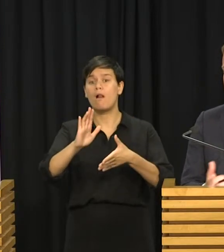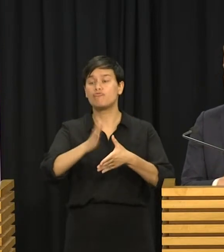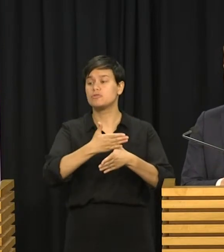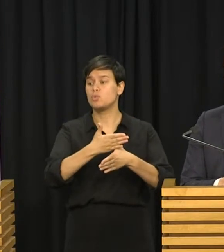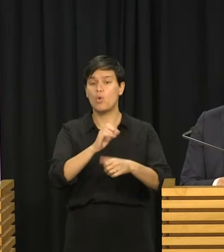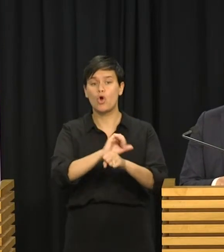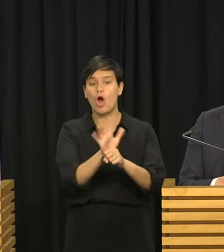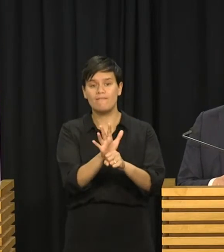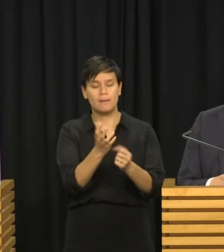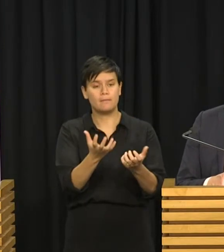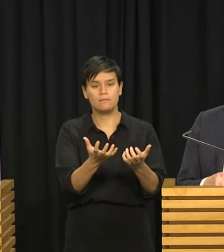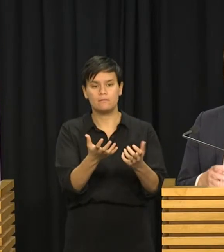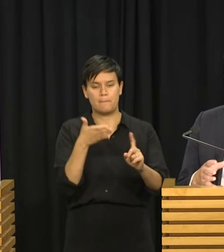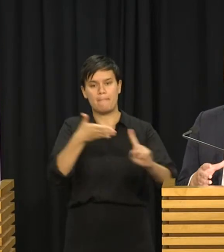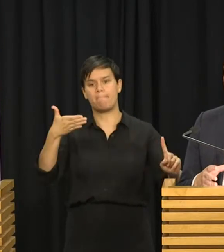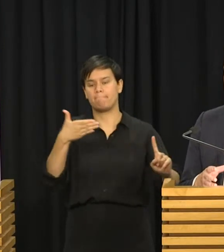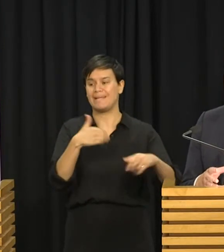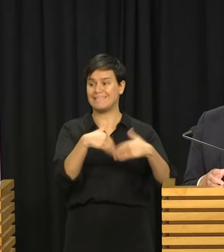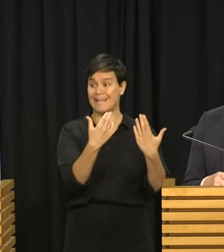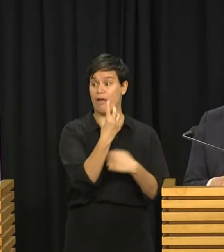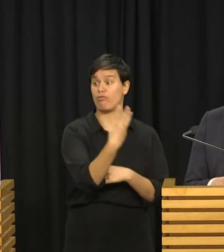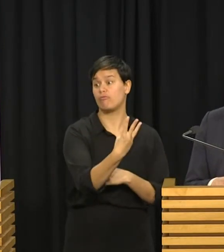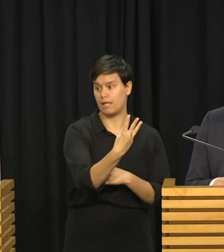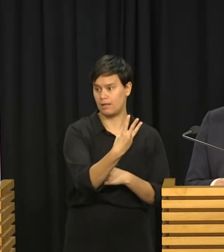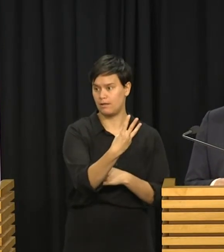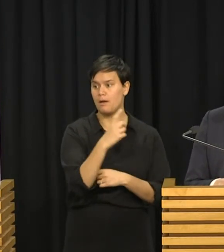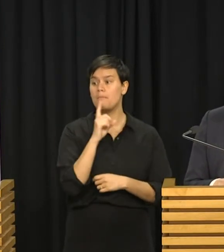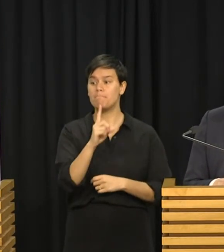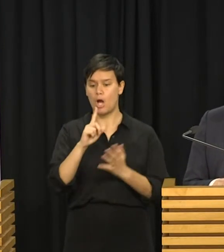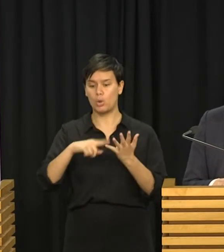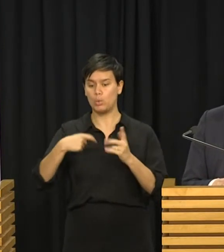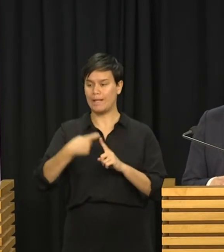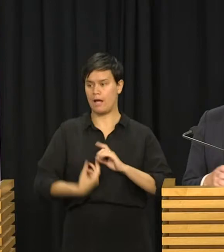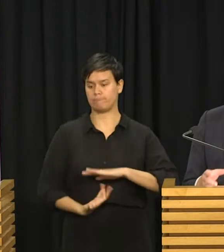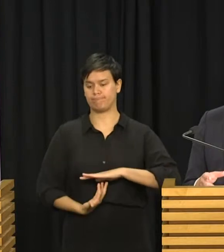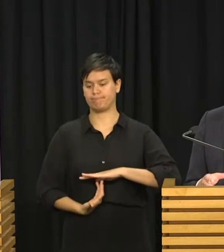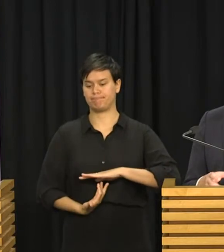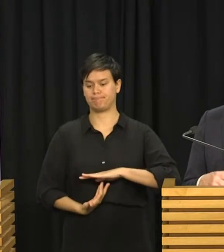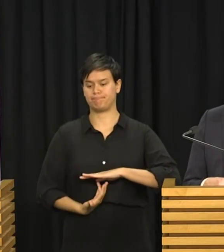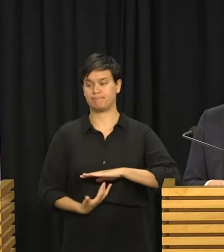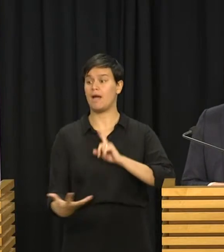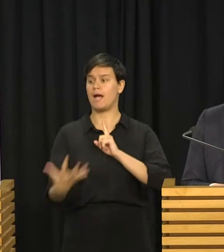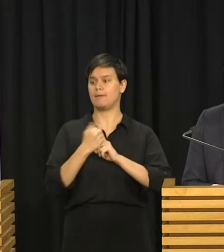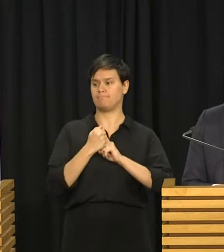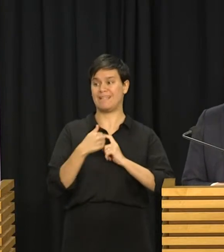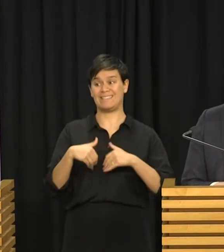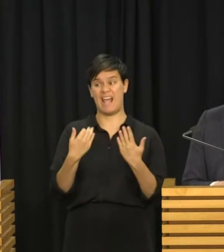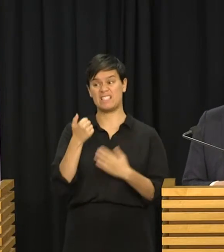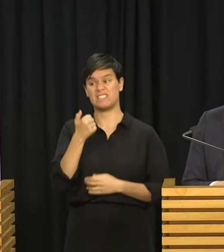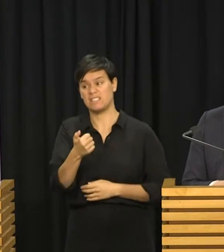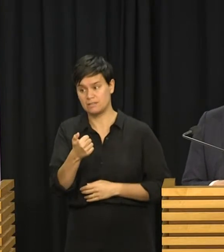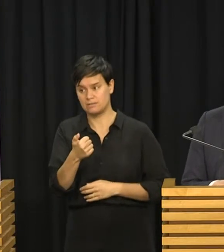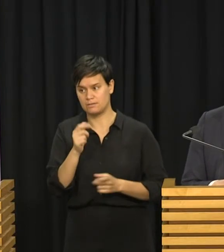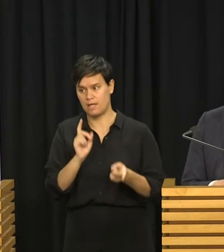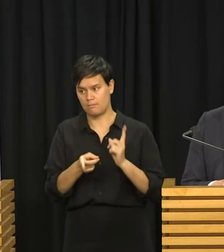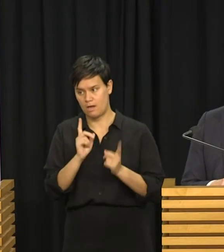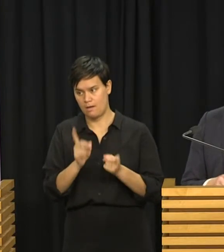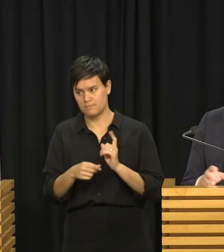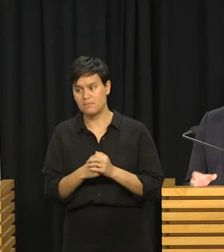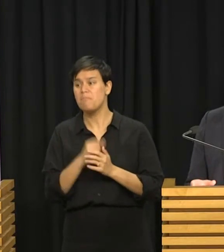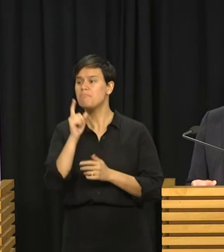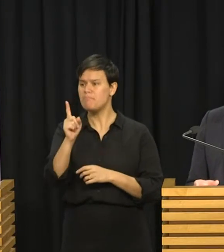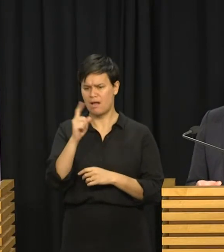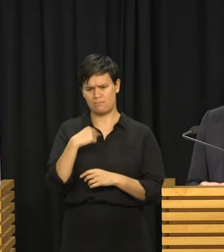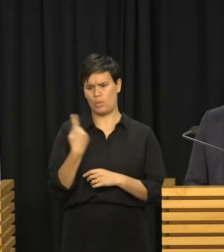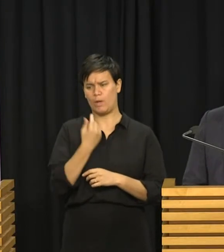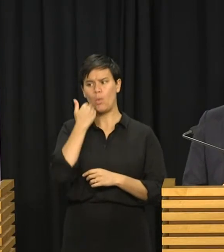at day 6, for example. So we're very, very mindful of that. We're always reviewing the international and local evidence around transmissibility. We're